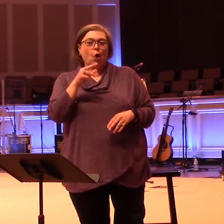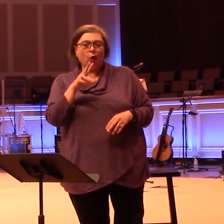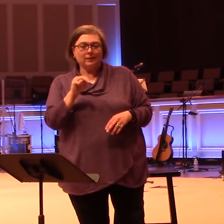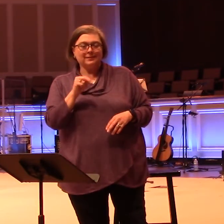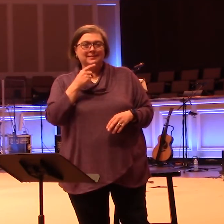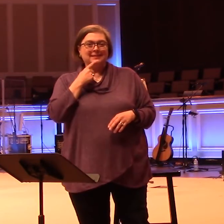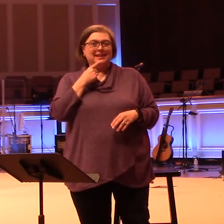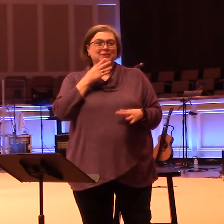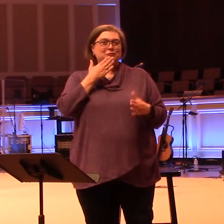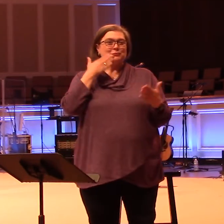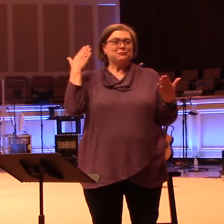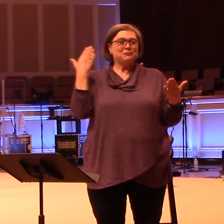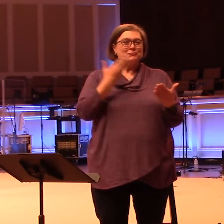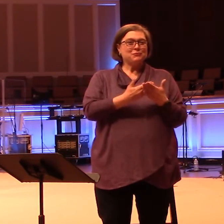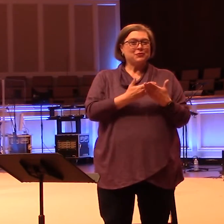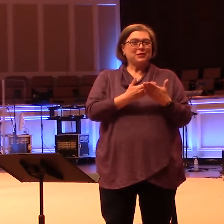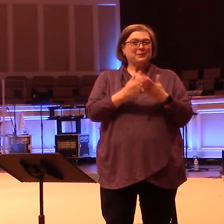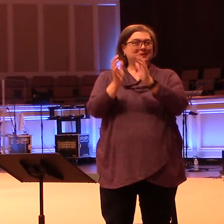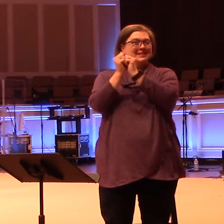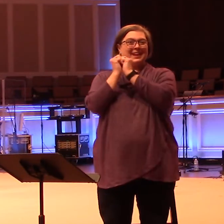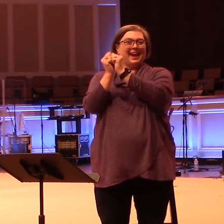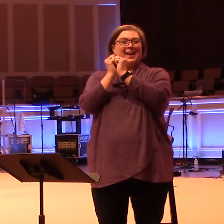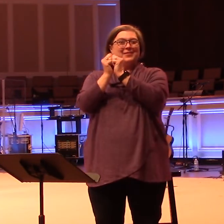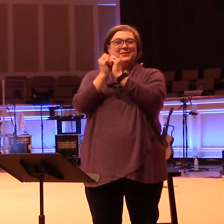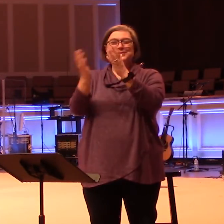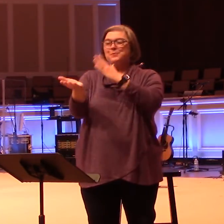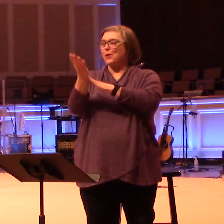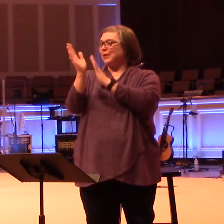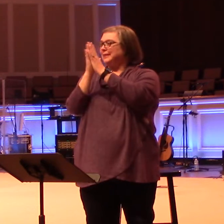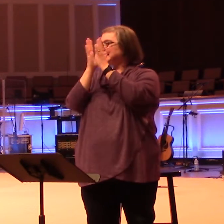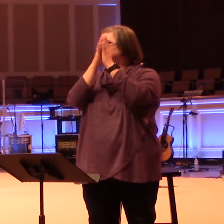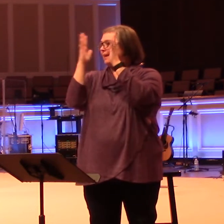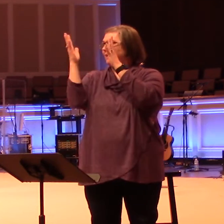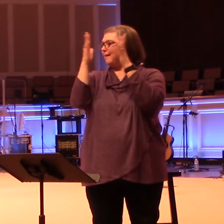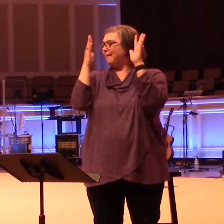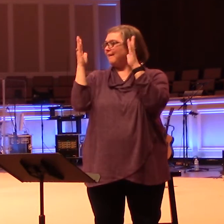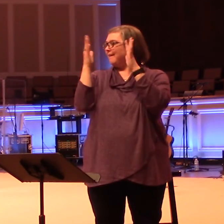Hasn't it been good to be together this morning? Amen.